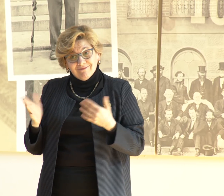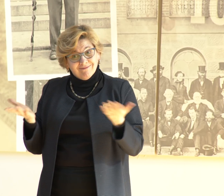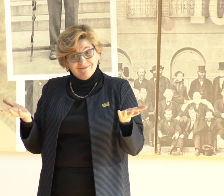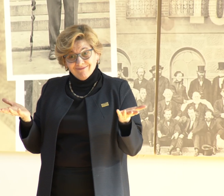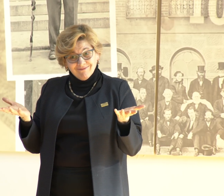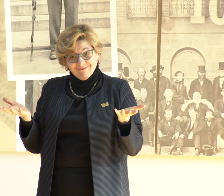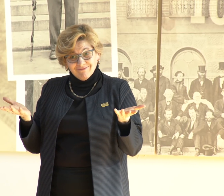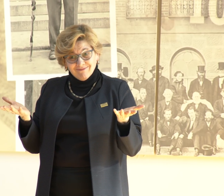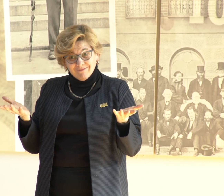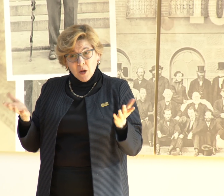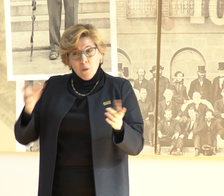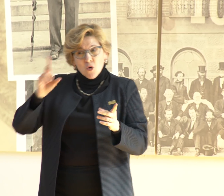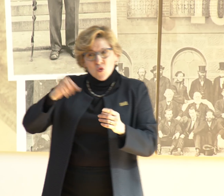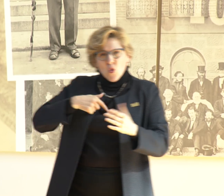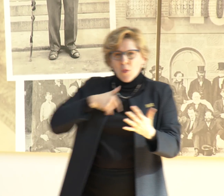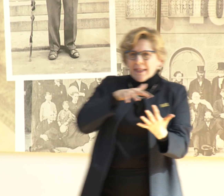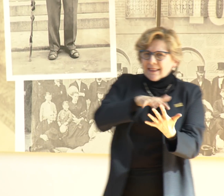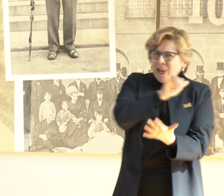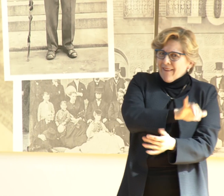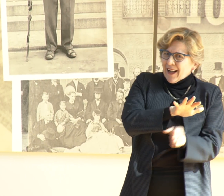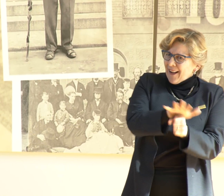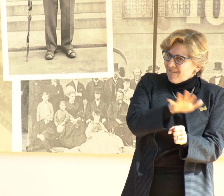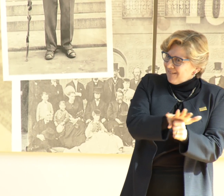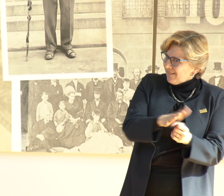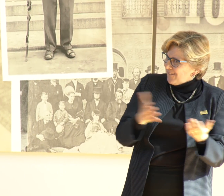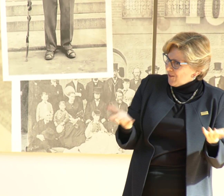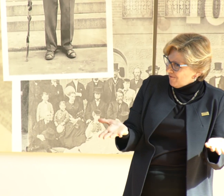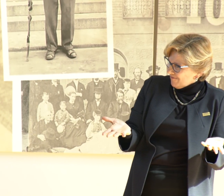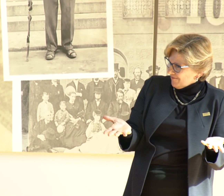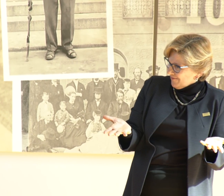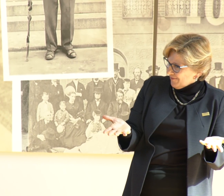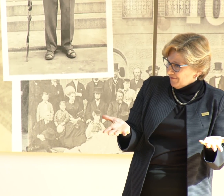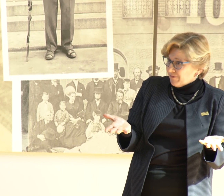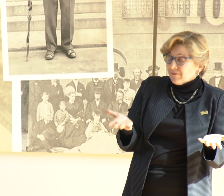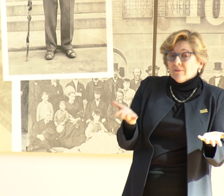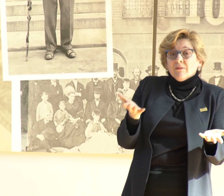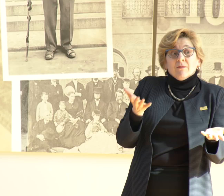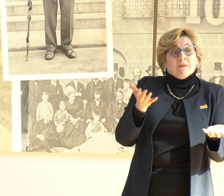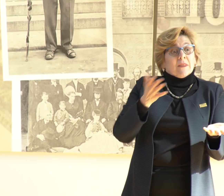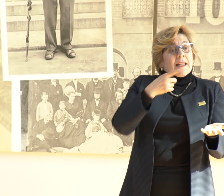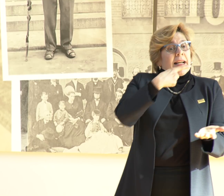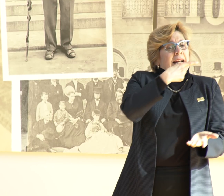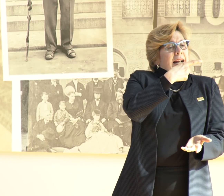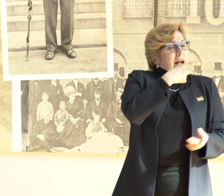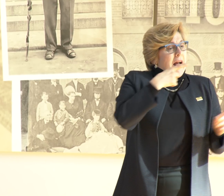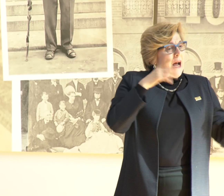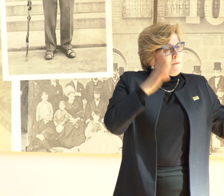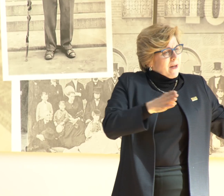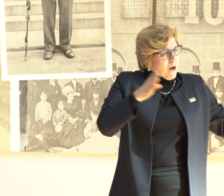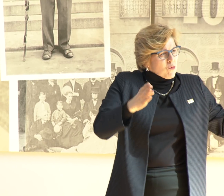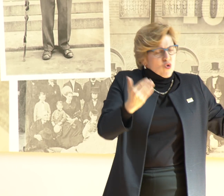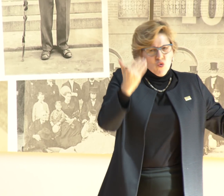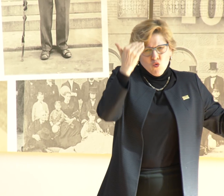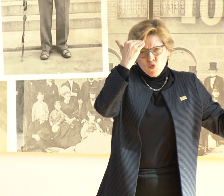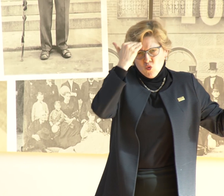rich format without storytelling. But do we study that enough?